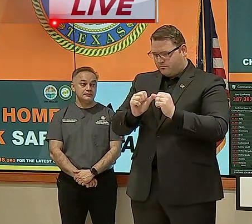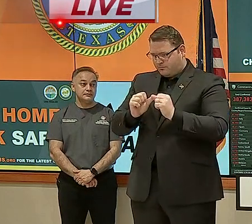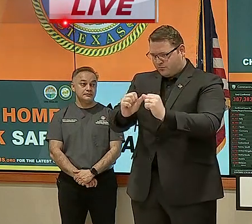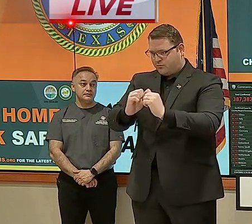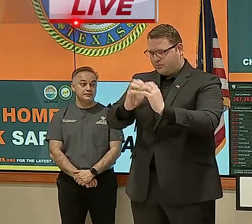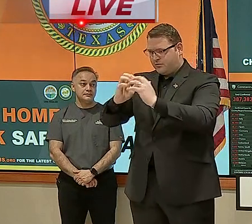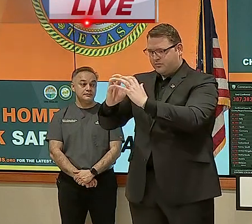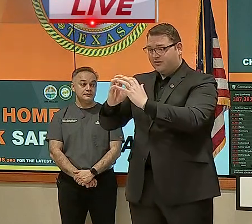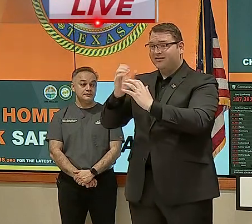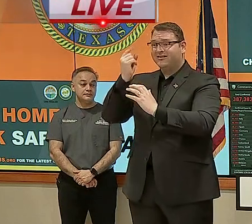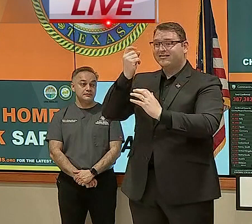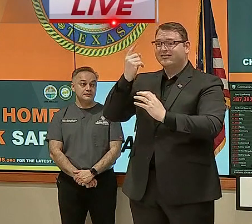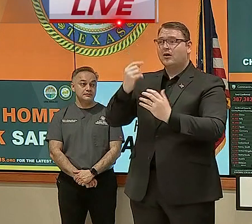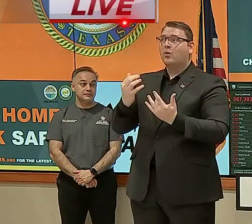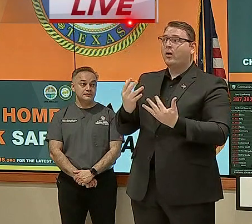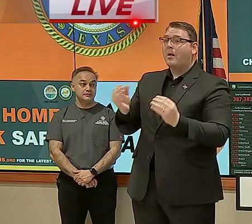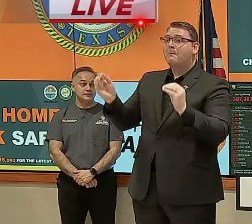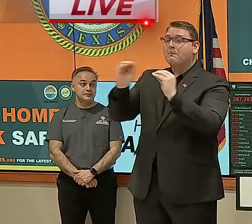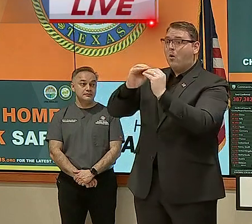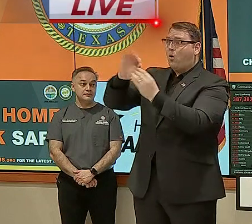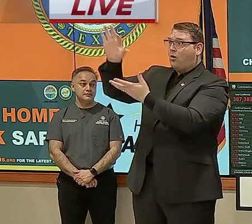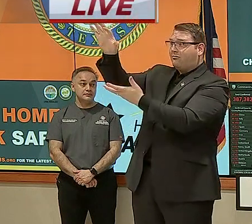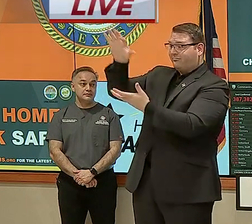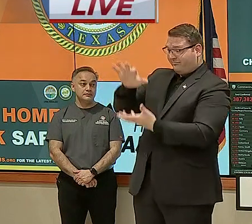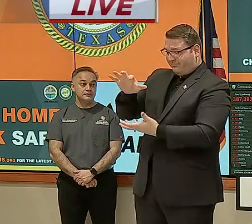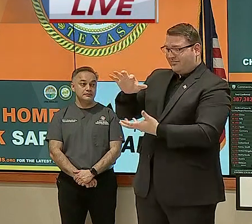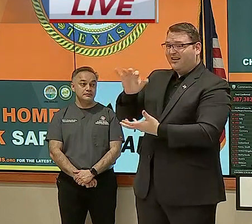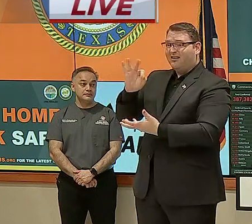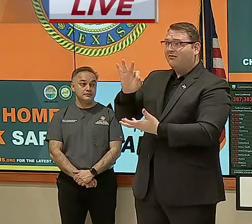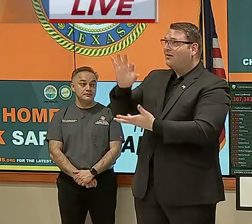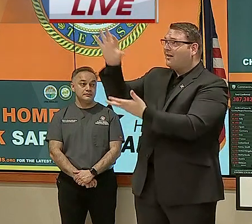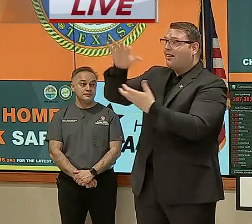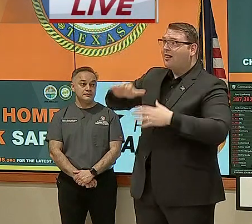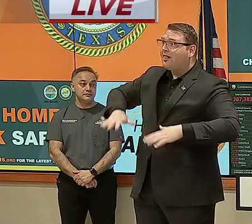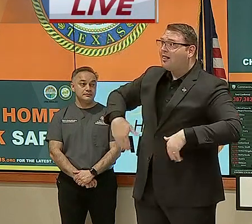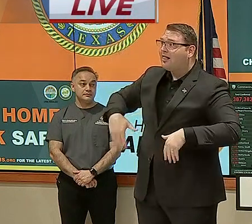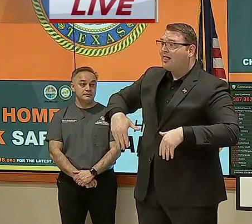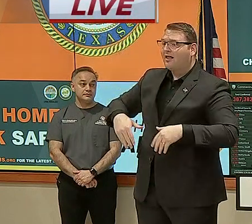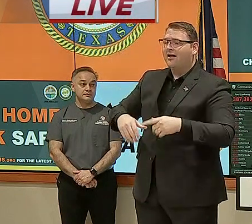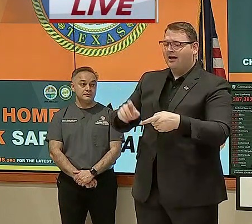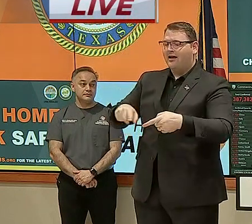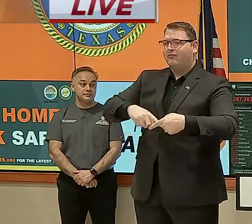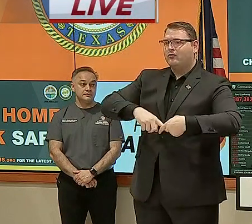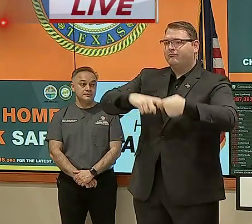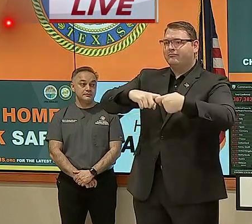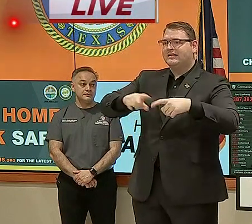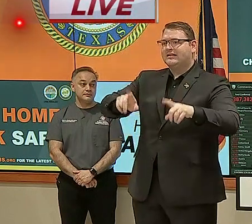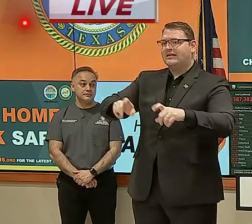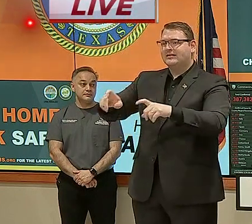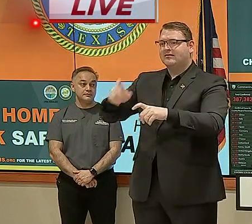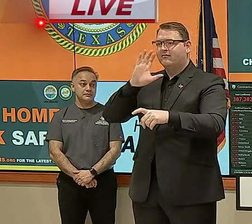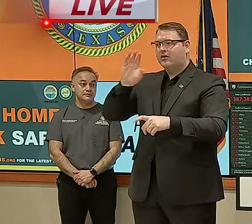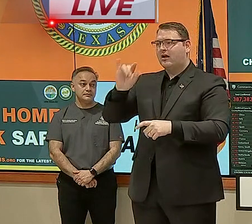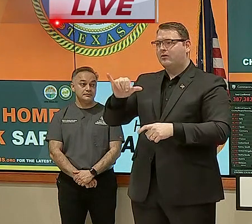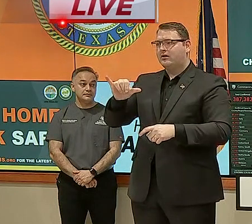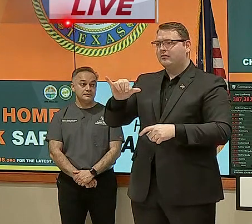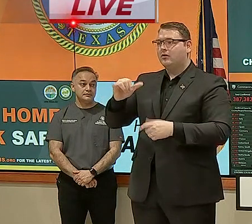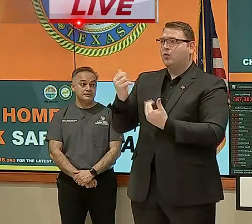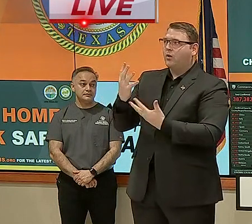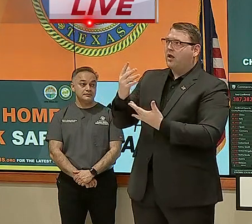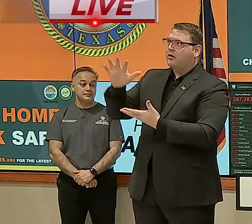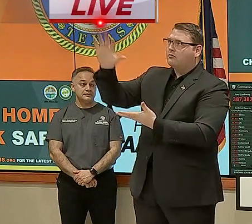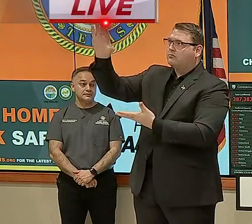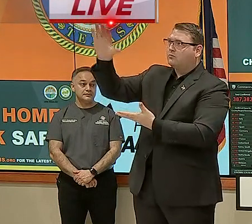to stop our county testing for the most part again and wait until that shipment arrives. And so that is the challenge we